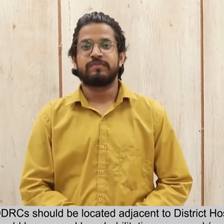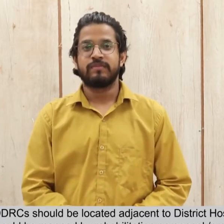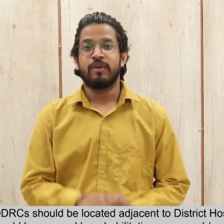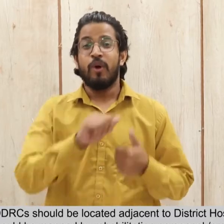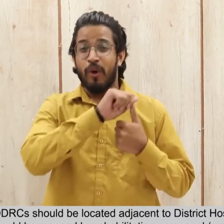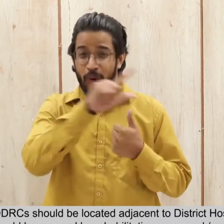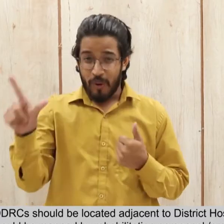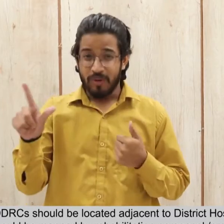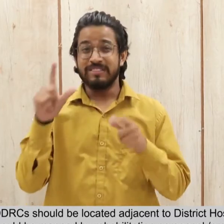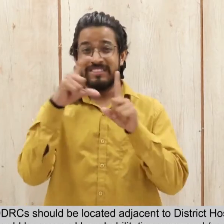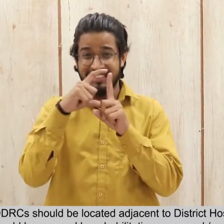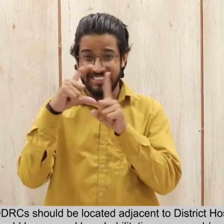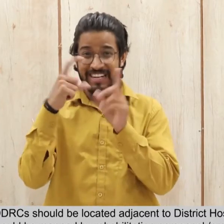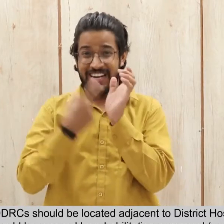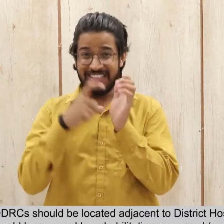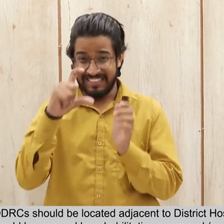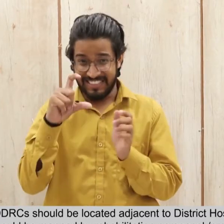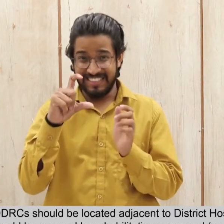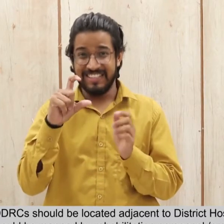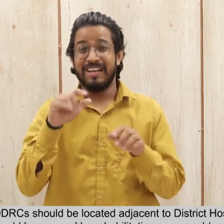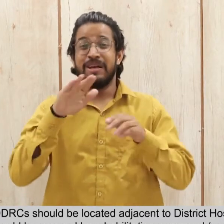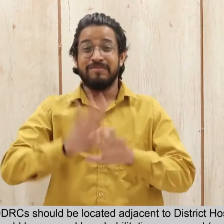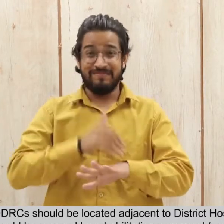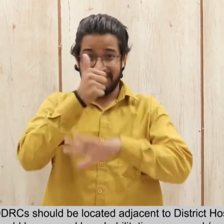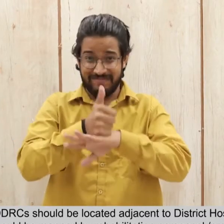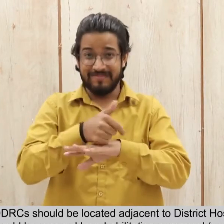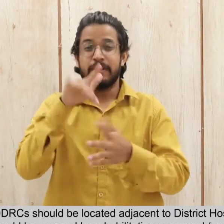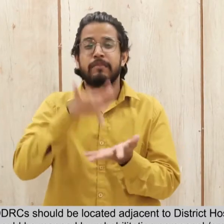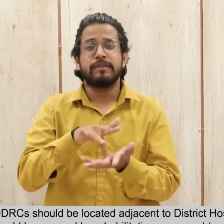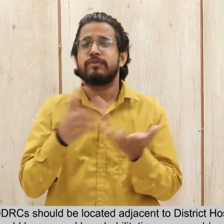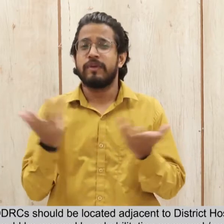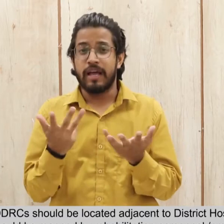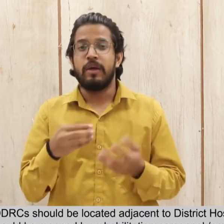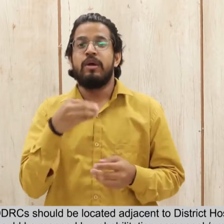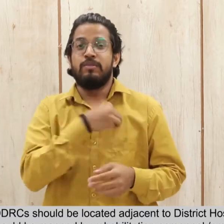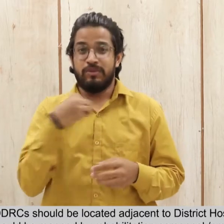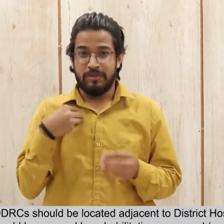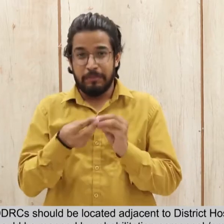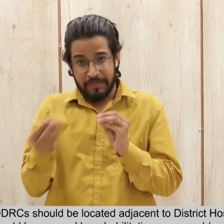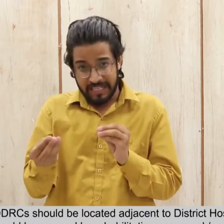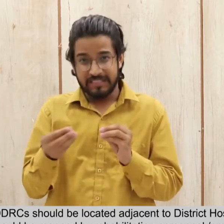As far as possible, DDRC should be located adjacent to district hospital healthcare institutions.